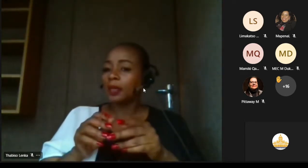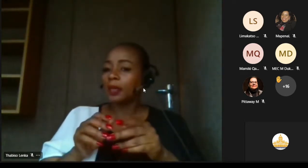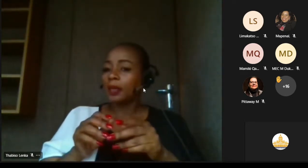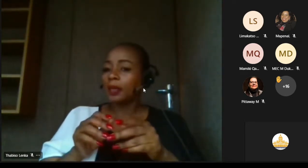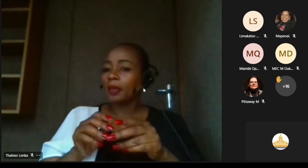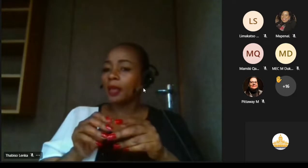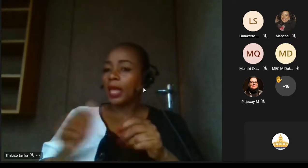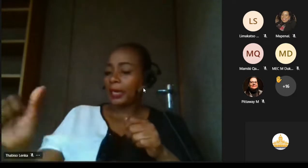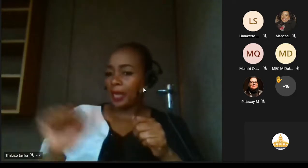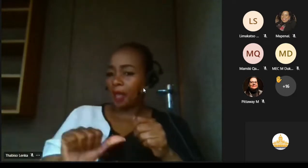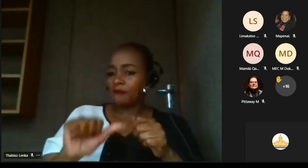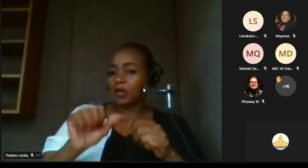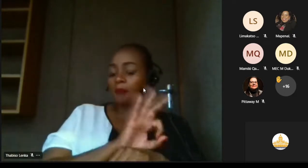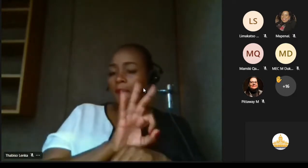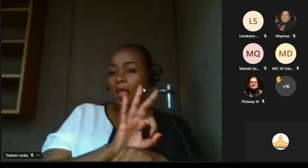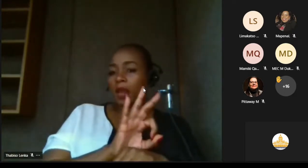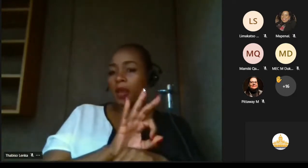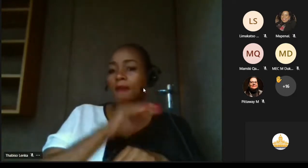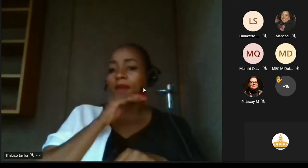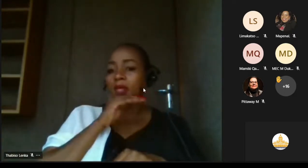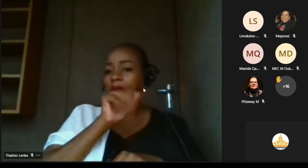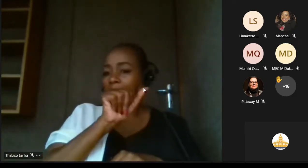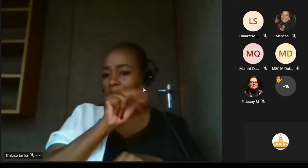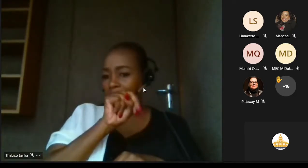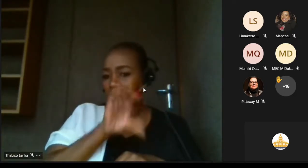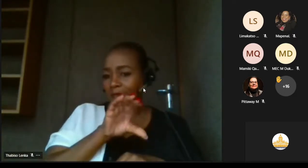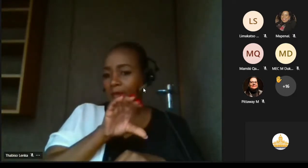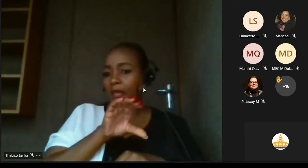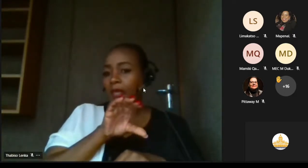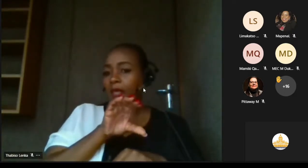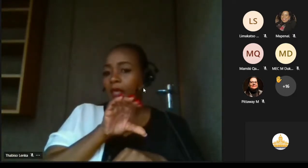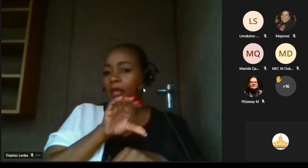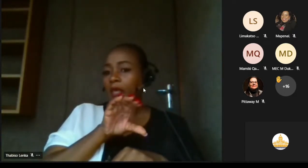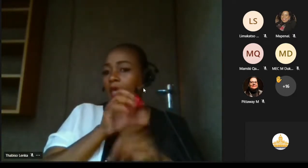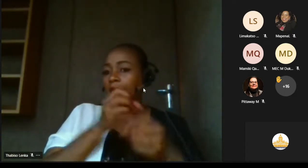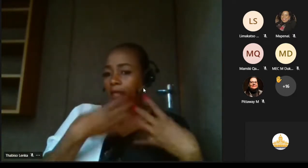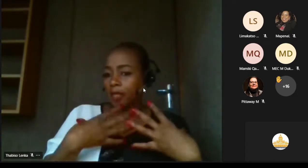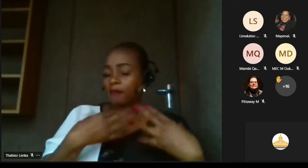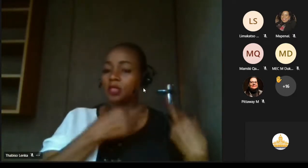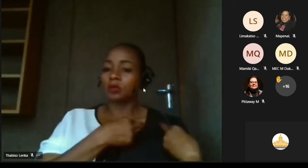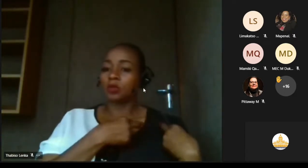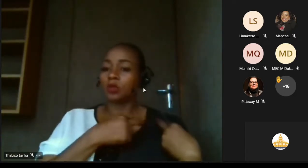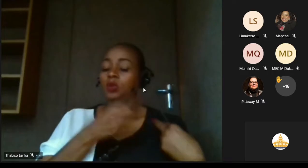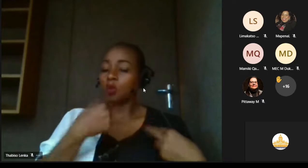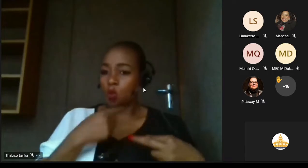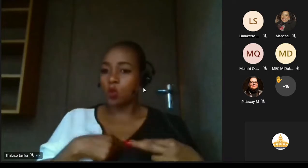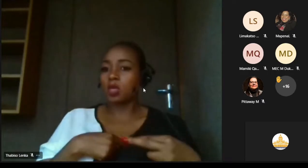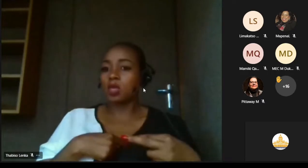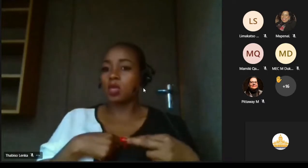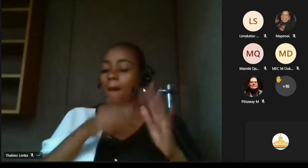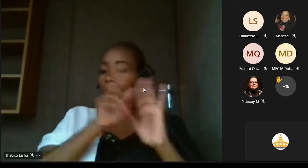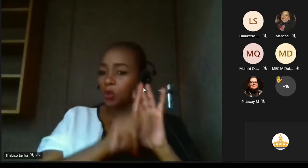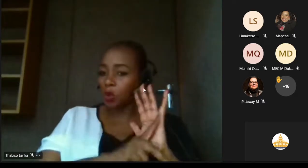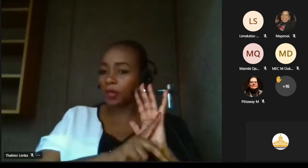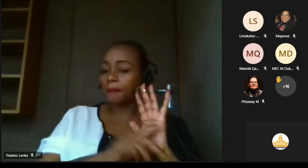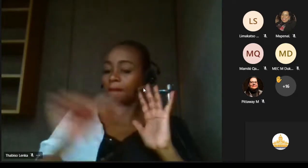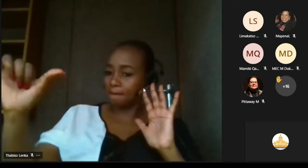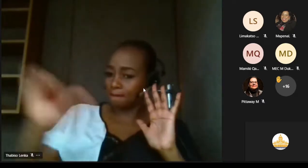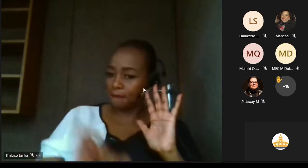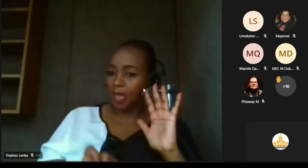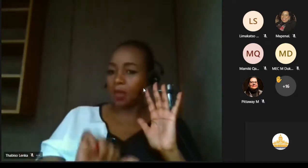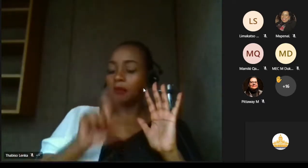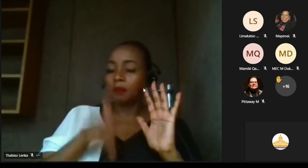set in motion is by an ANC-led government. And it is with that we know that we're dealing with a program on back to basics,